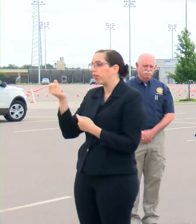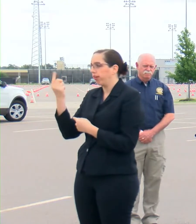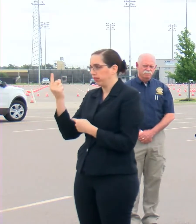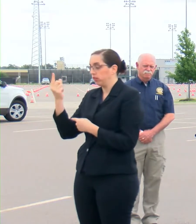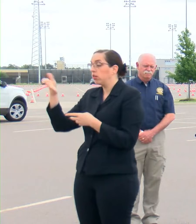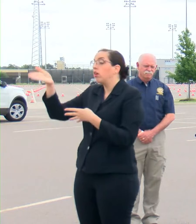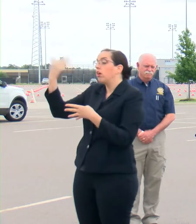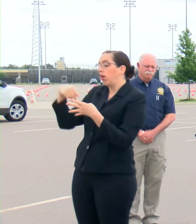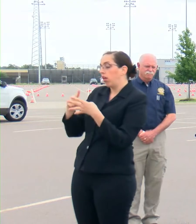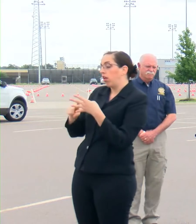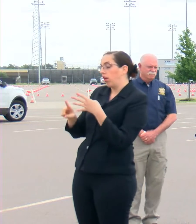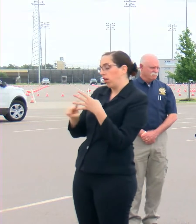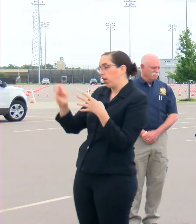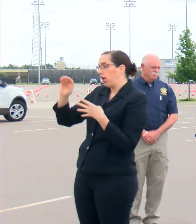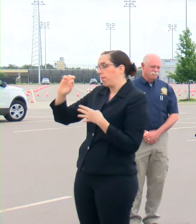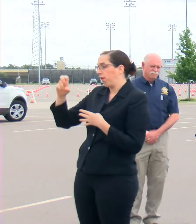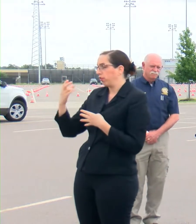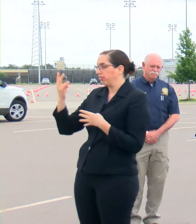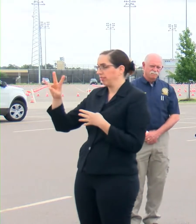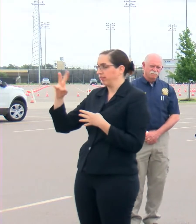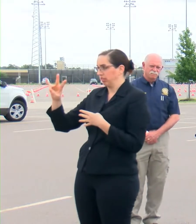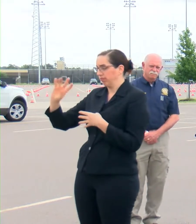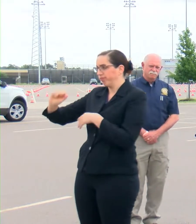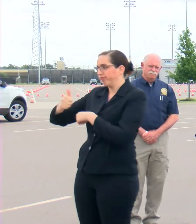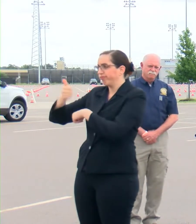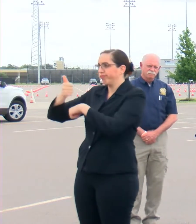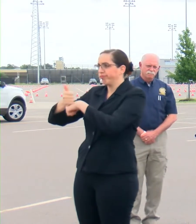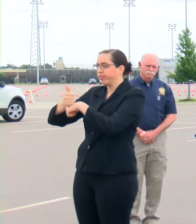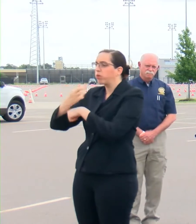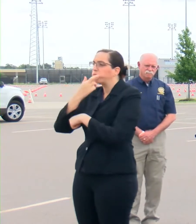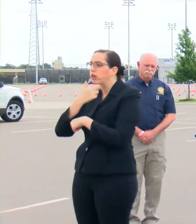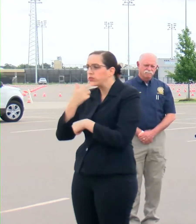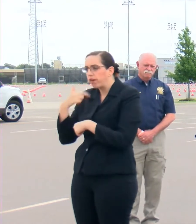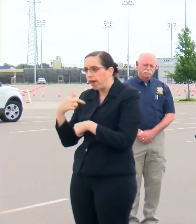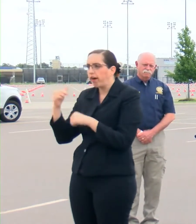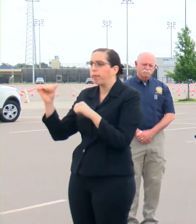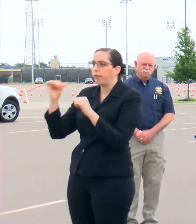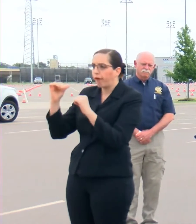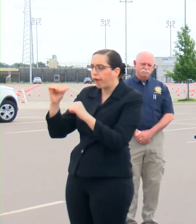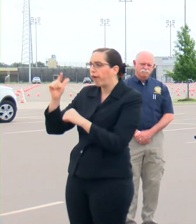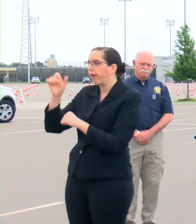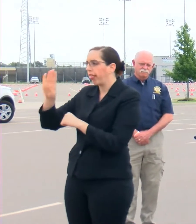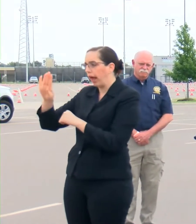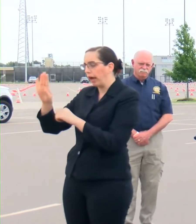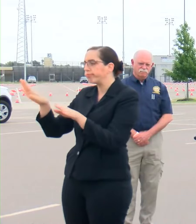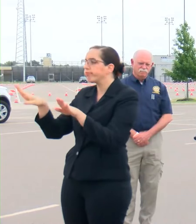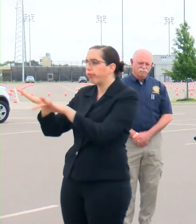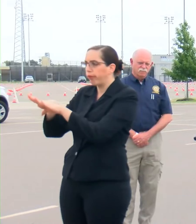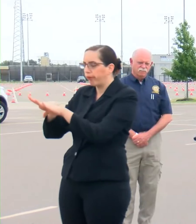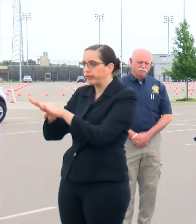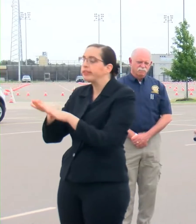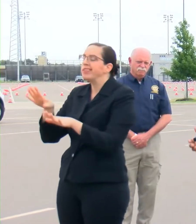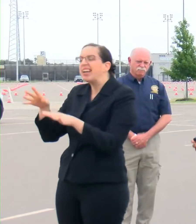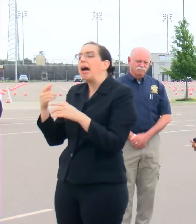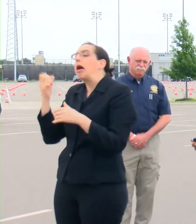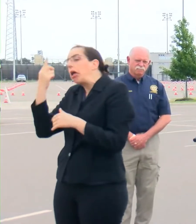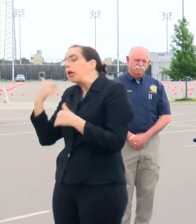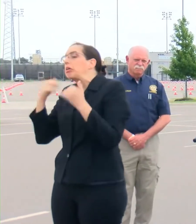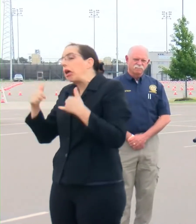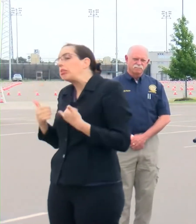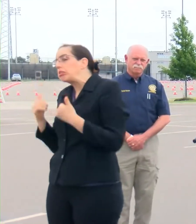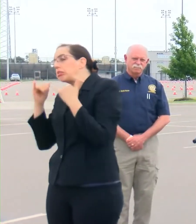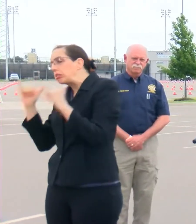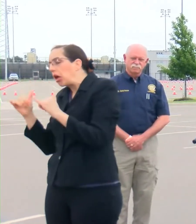March 17th, is when we put the prohibition on our restaurant, bars, and clubs, with the exception of being able to take out and delivery